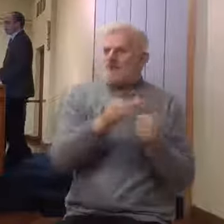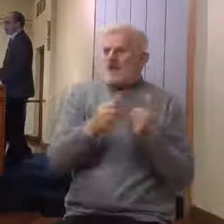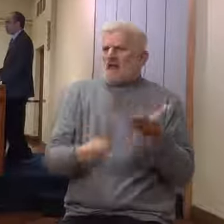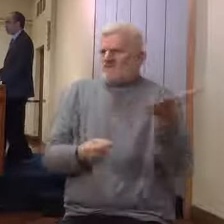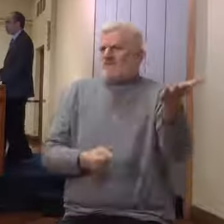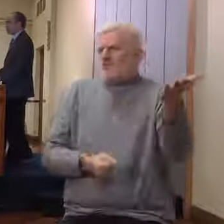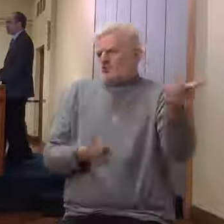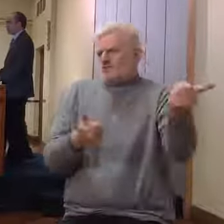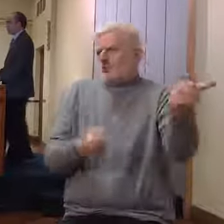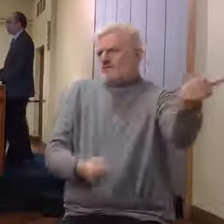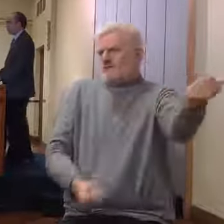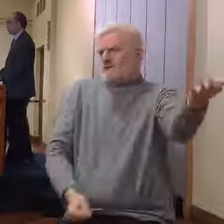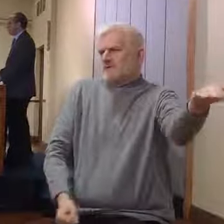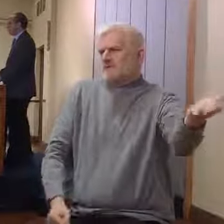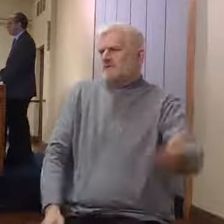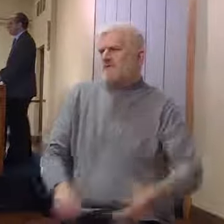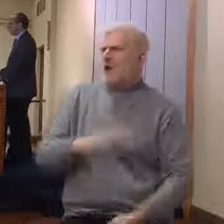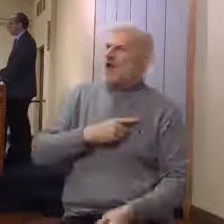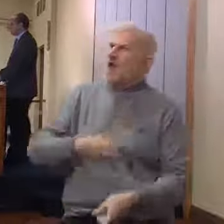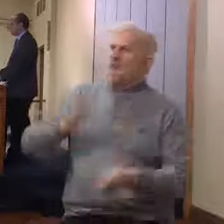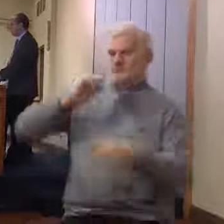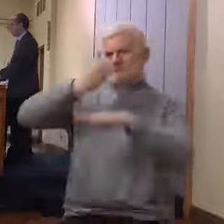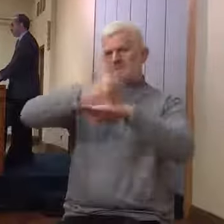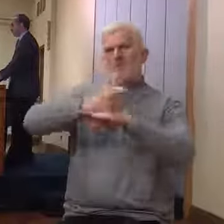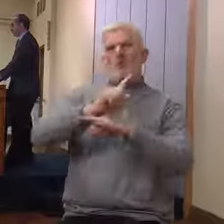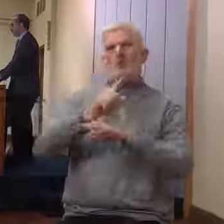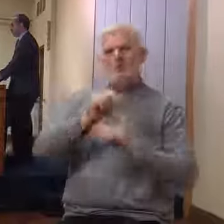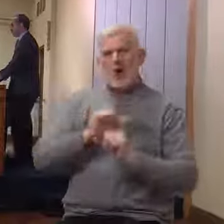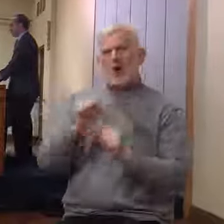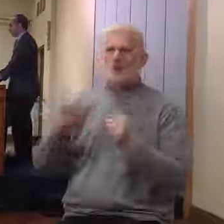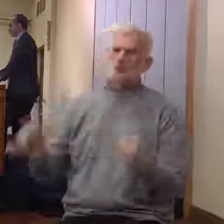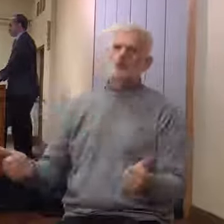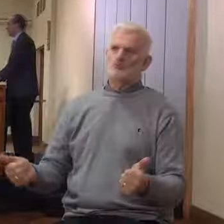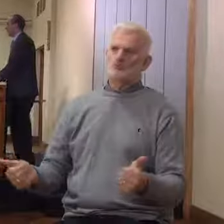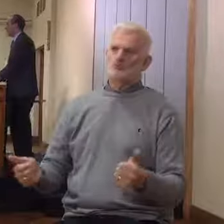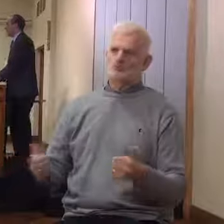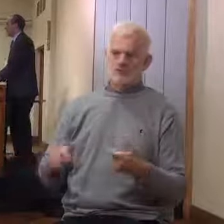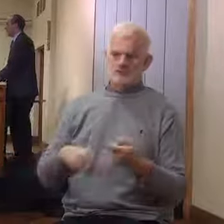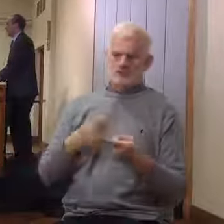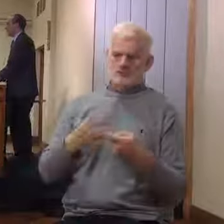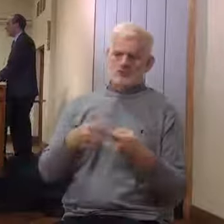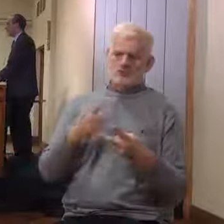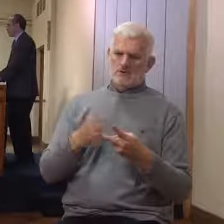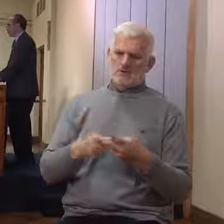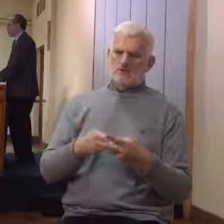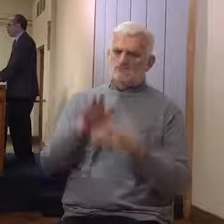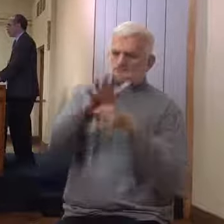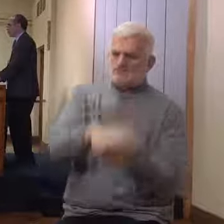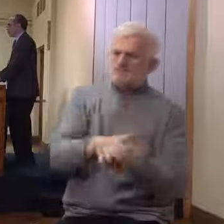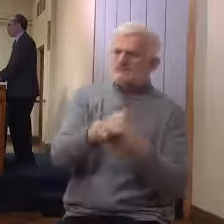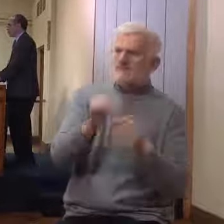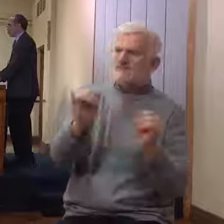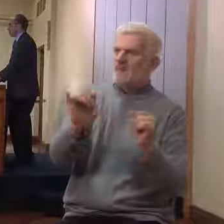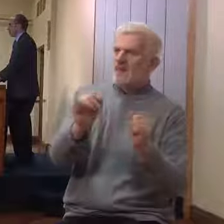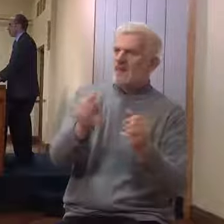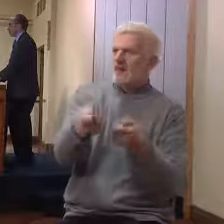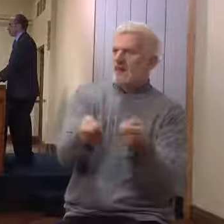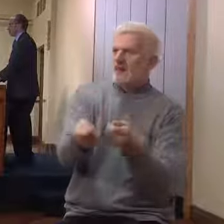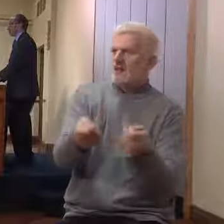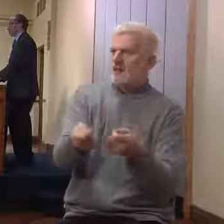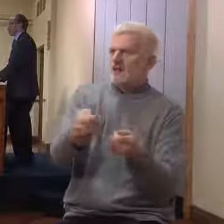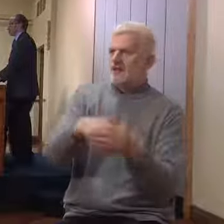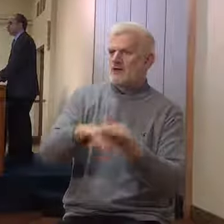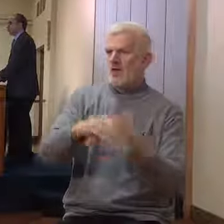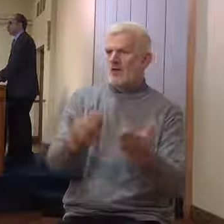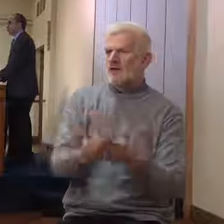God ordained the rulership for our good and to restrain evil in this world.